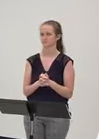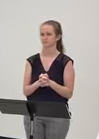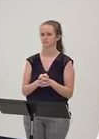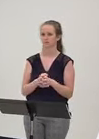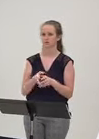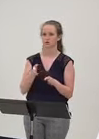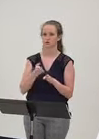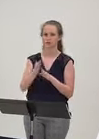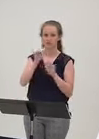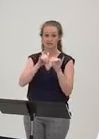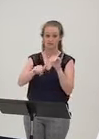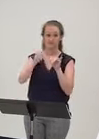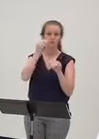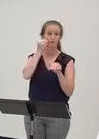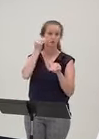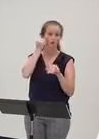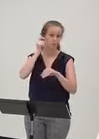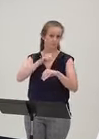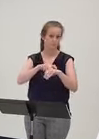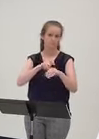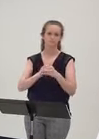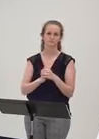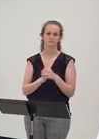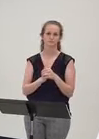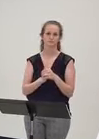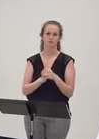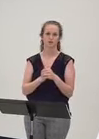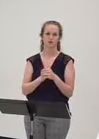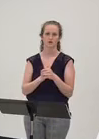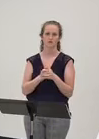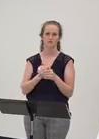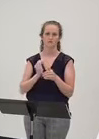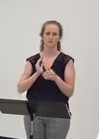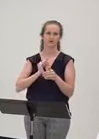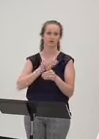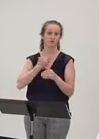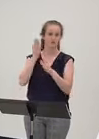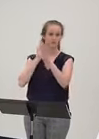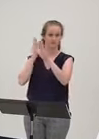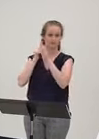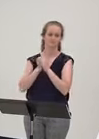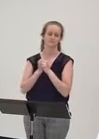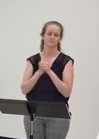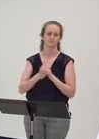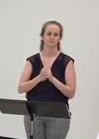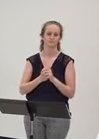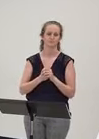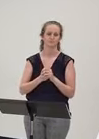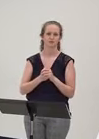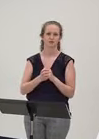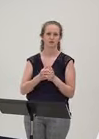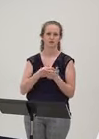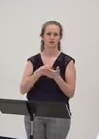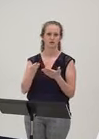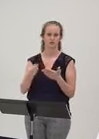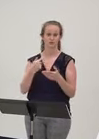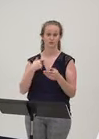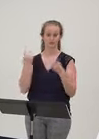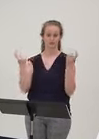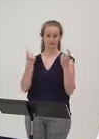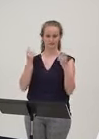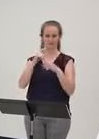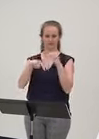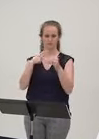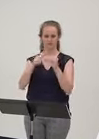During the stay-at-home period of our recent past, there were things that we got excited